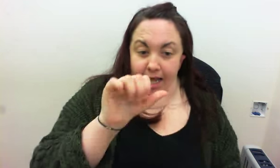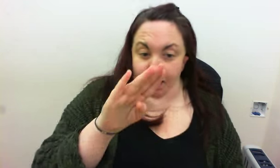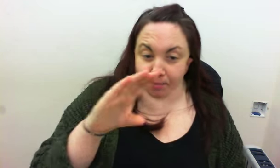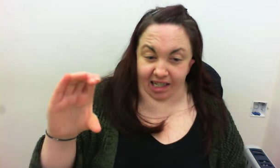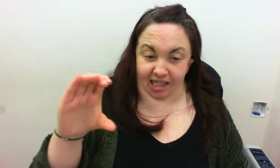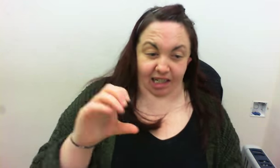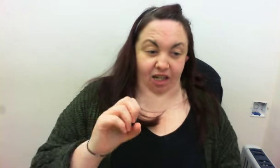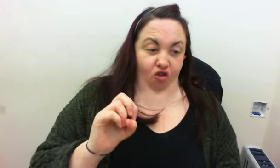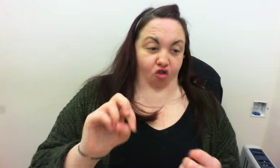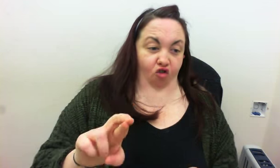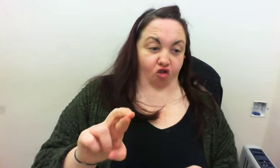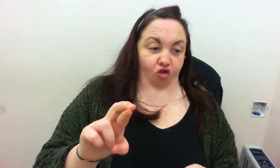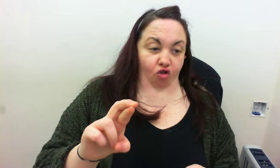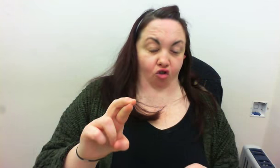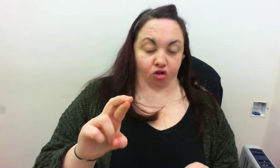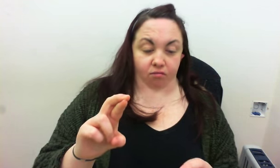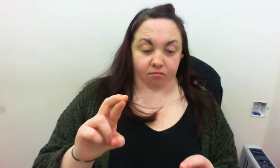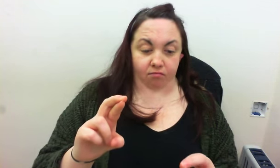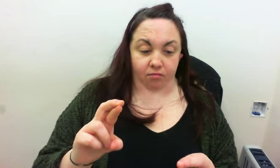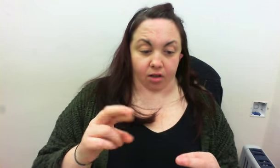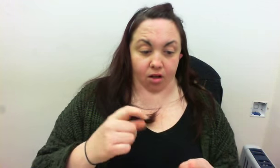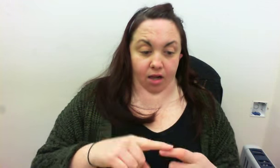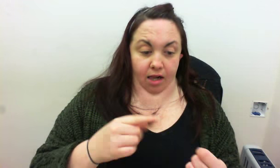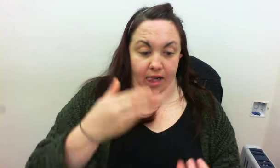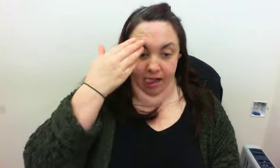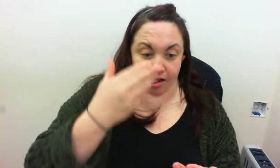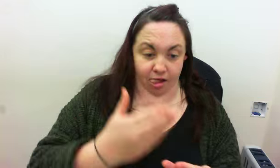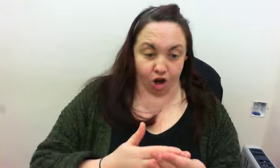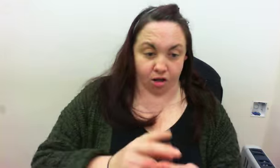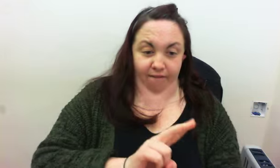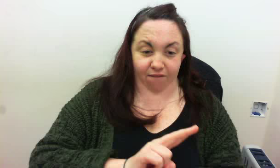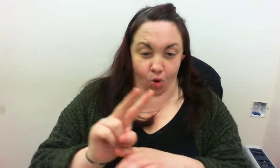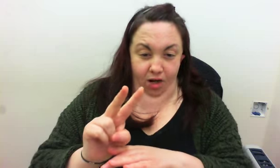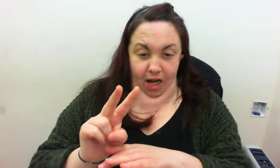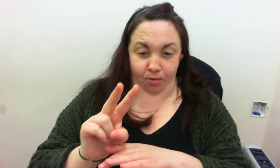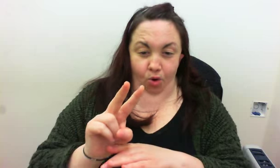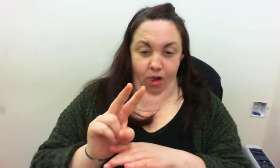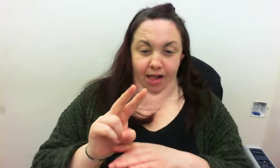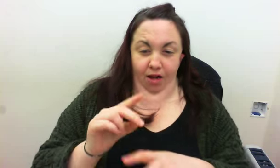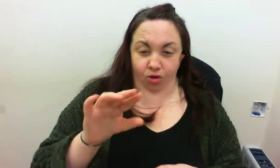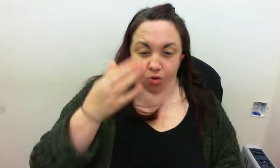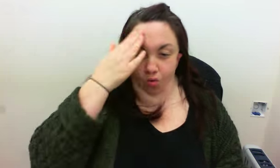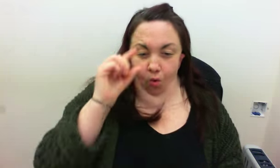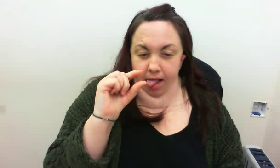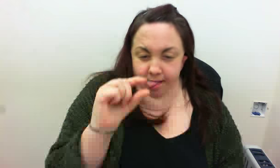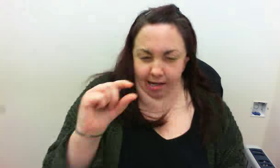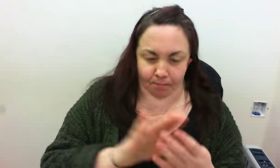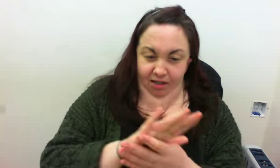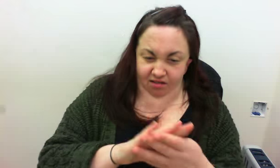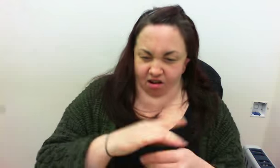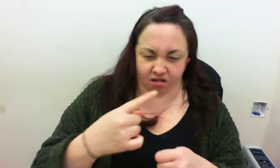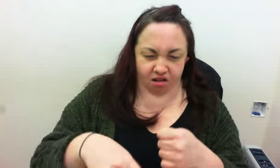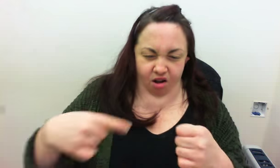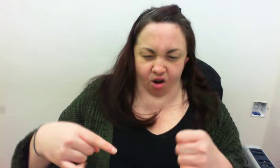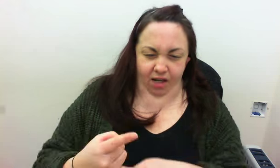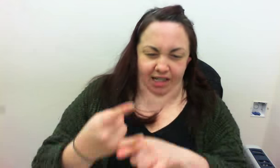alphabet, and then, you know, learning certain vocabulary, you know, so you'd have a little bit. And I always, you know, believe,